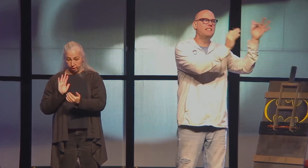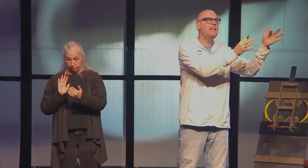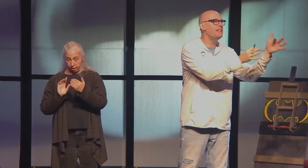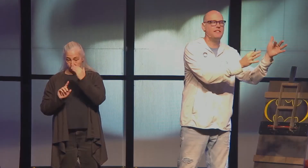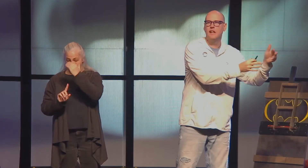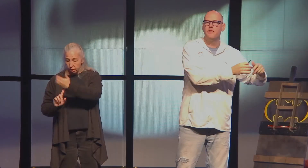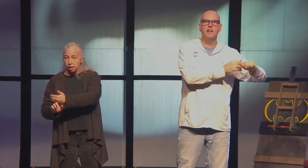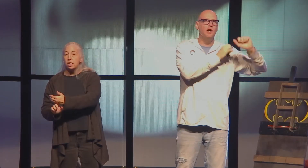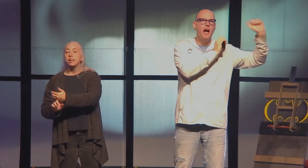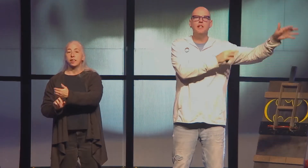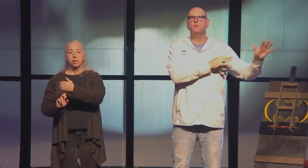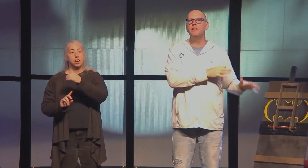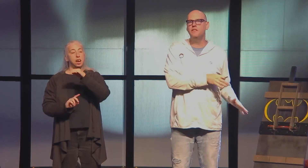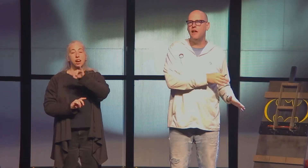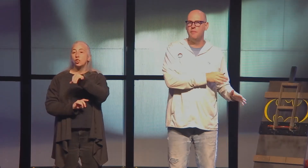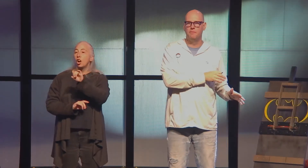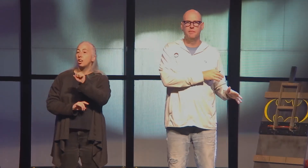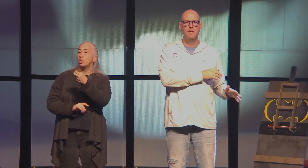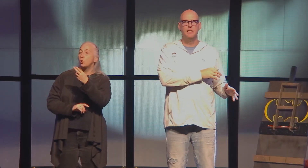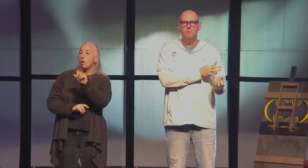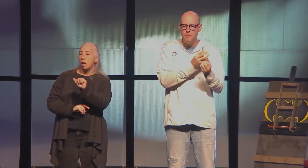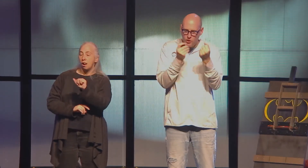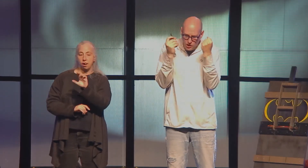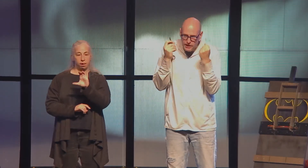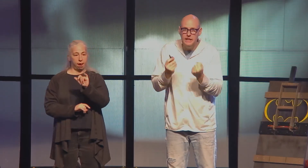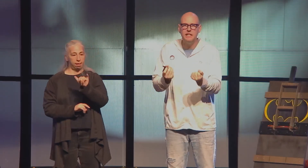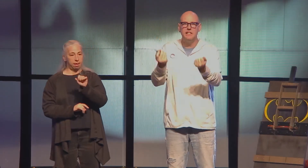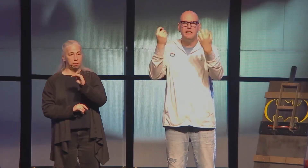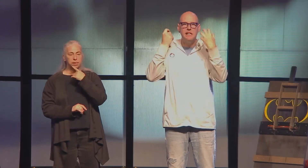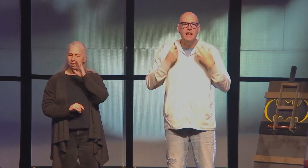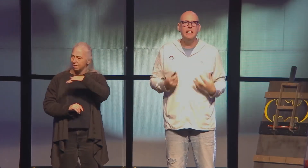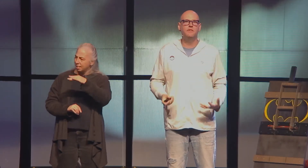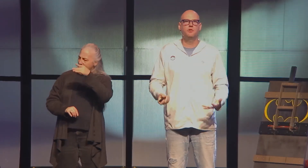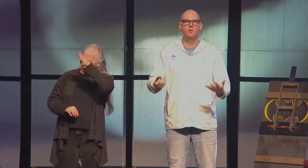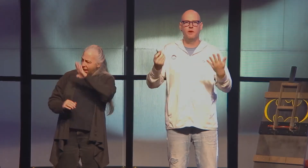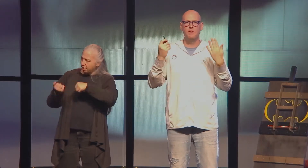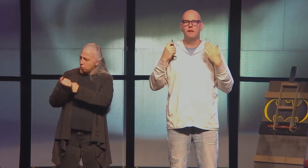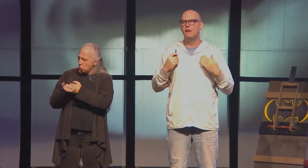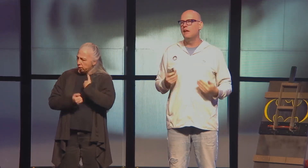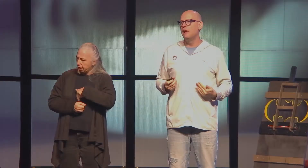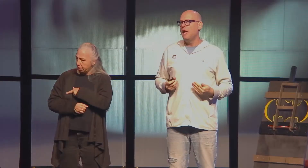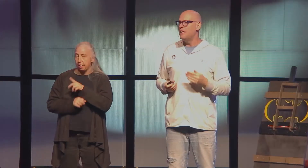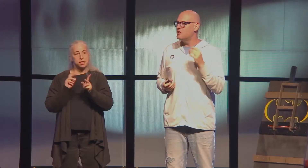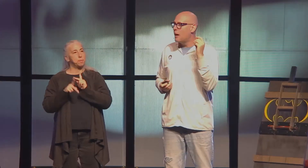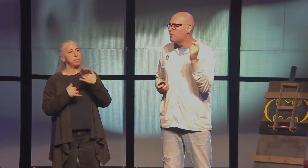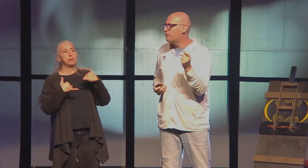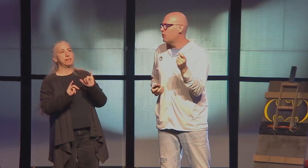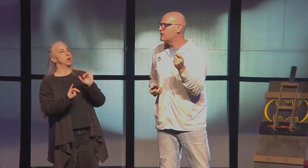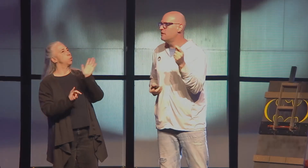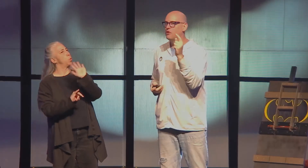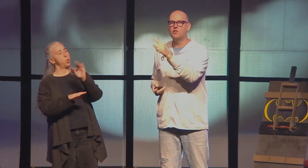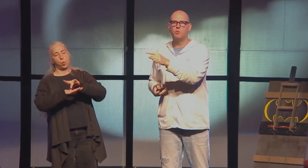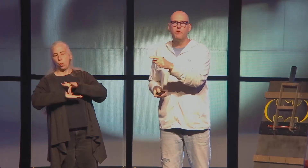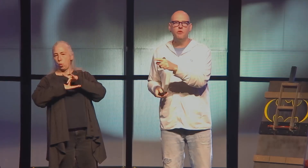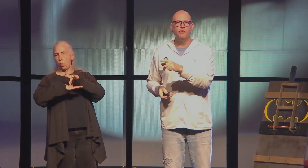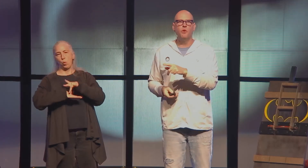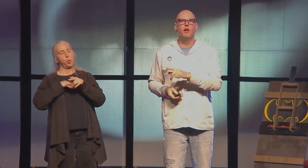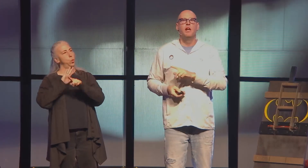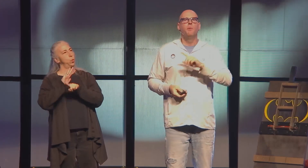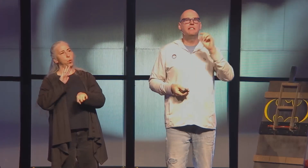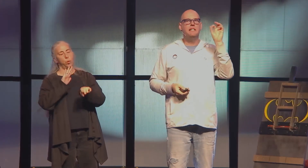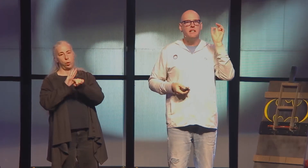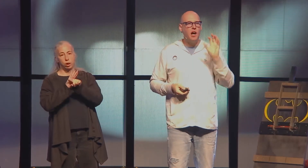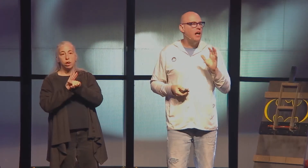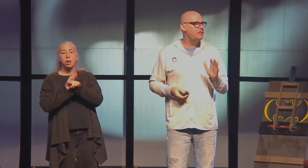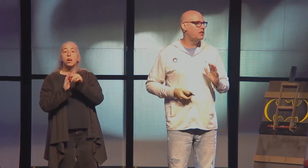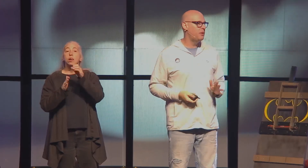they insist that God is with them, the people cling to this negative story. And in chapter 14, verses 1 through 4,